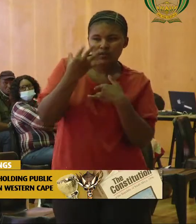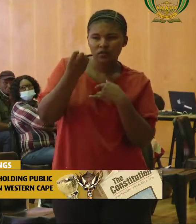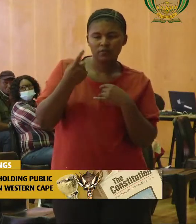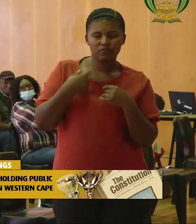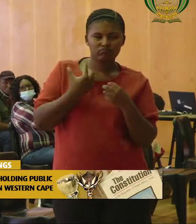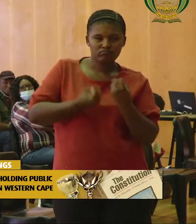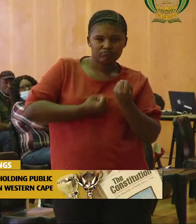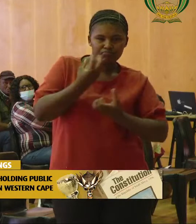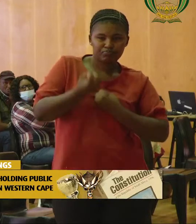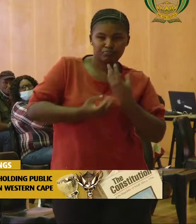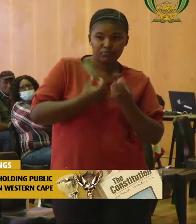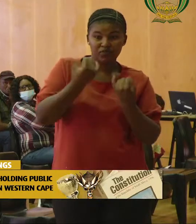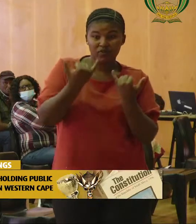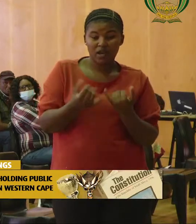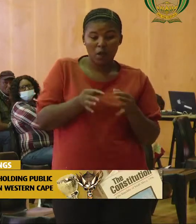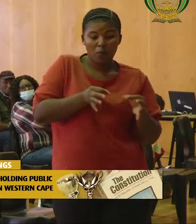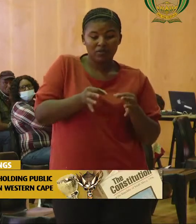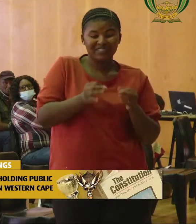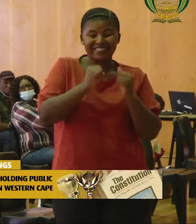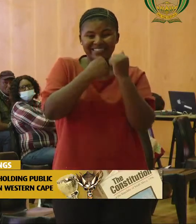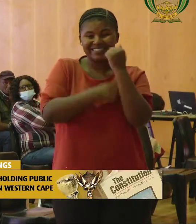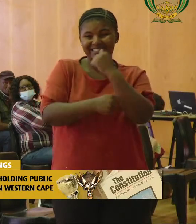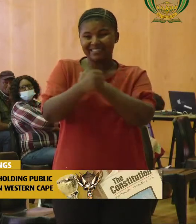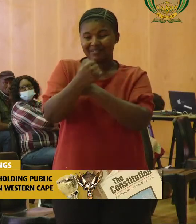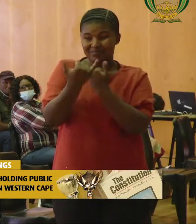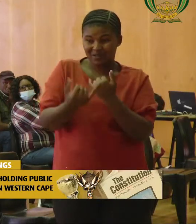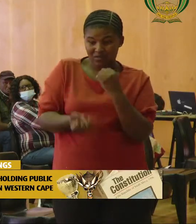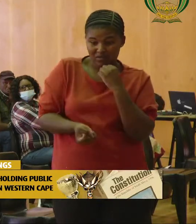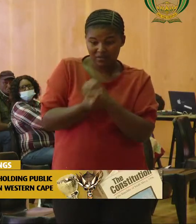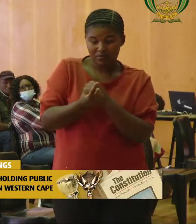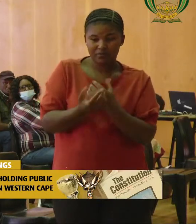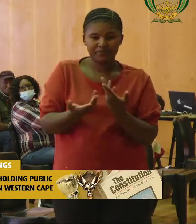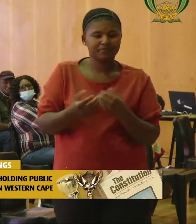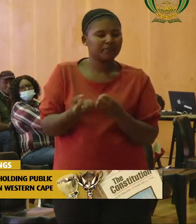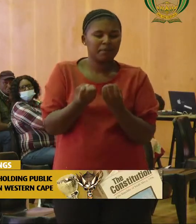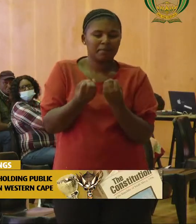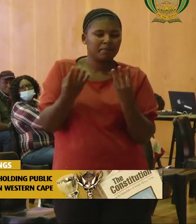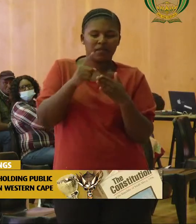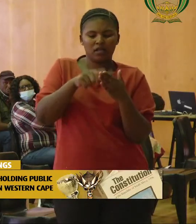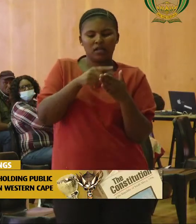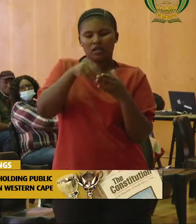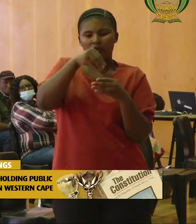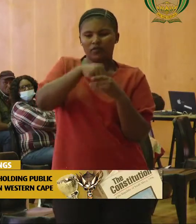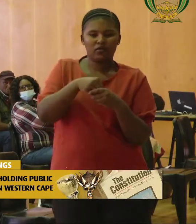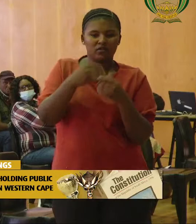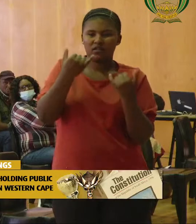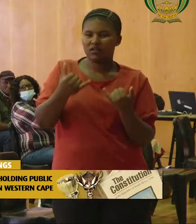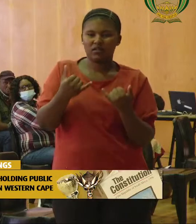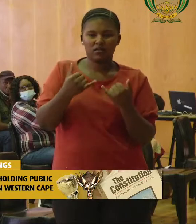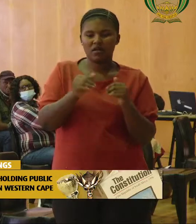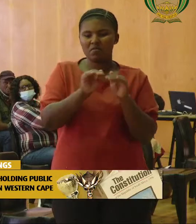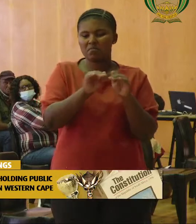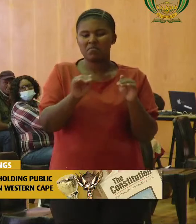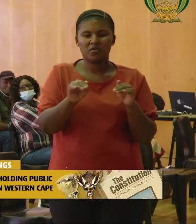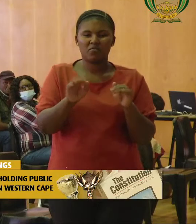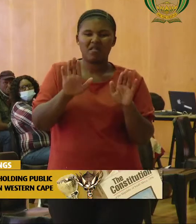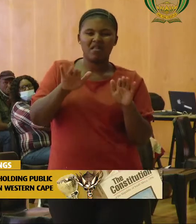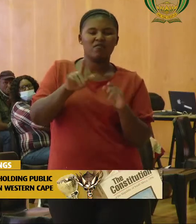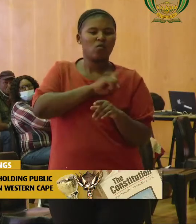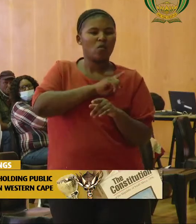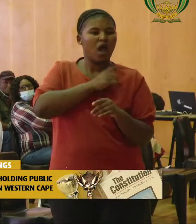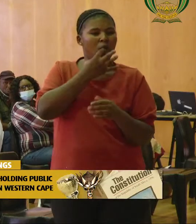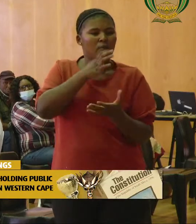for the current political party system. There are many voters who no longer resonate with the empty